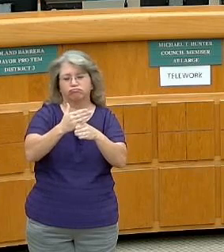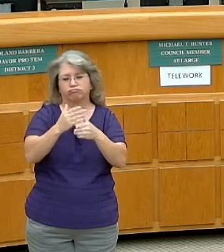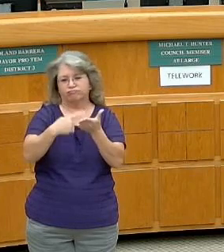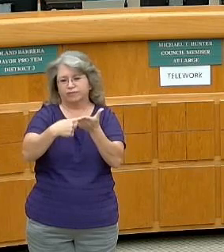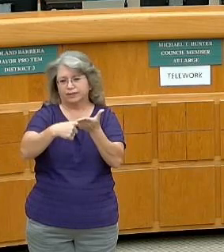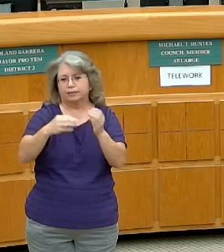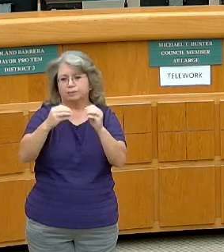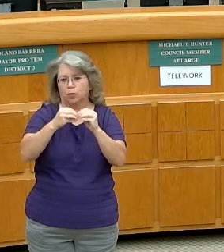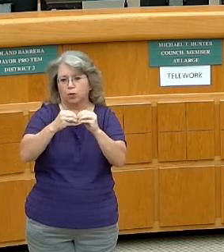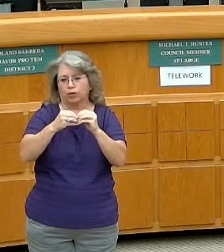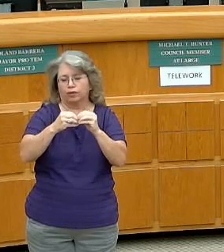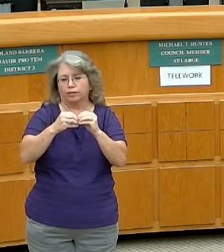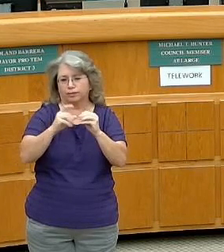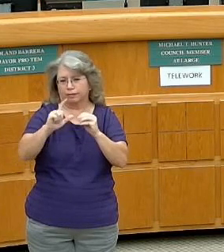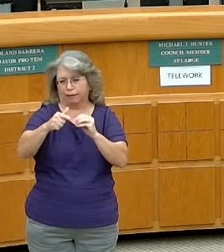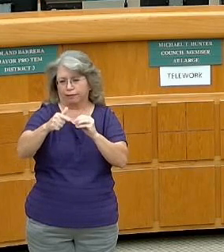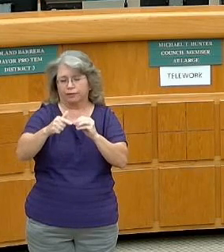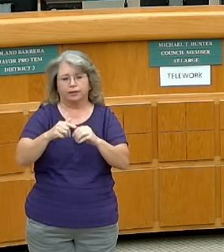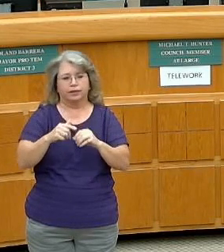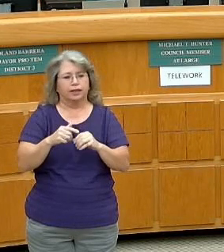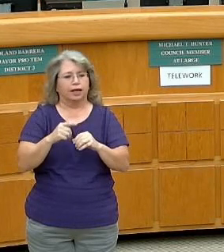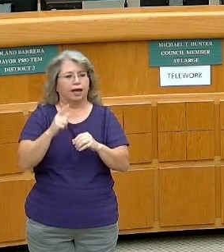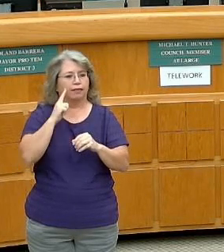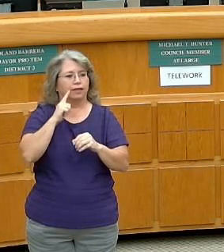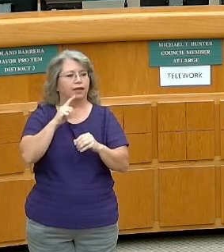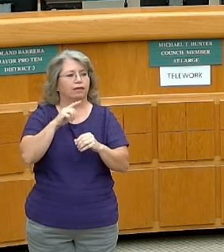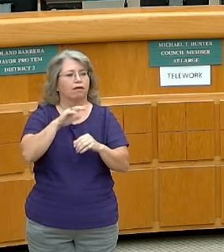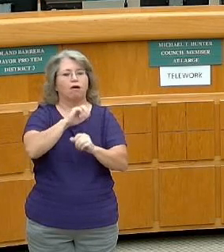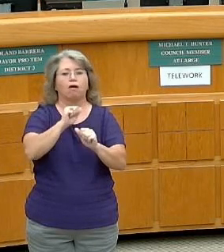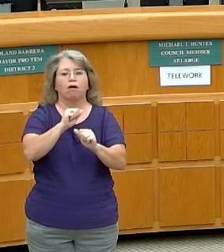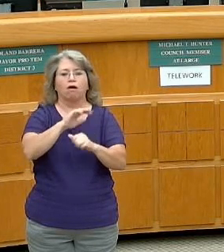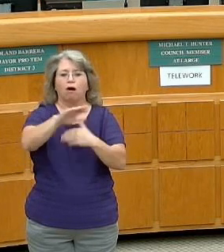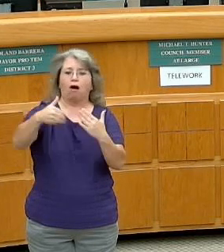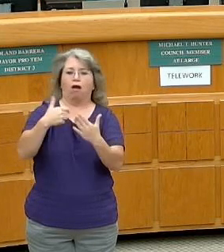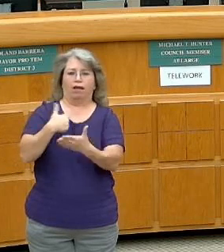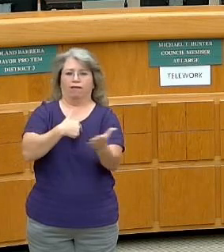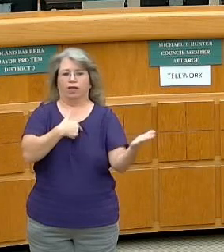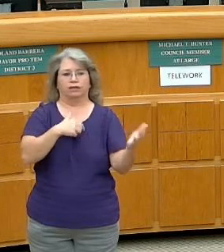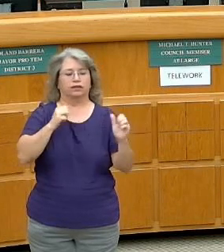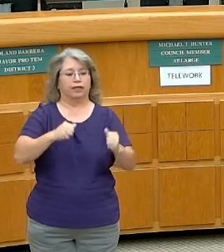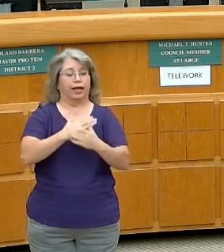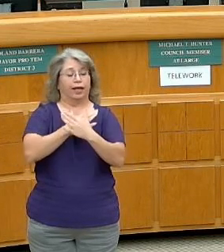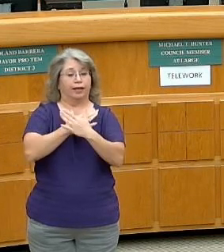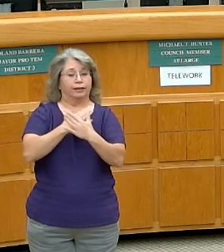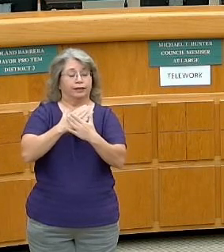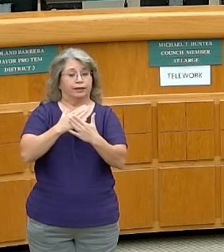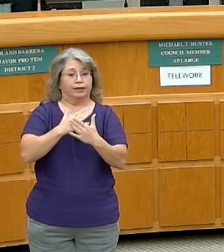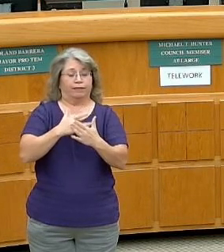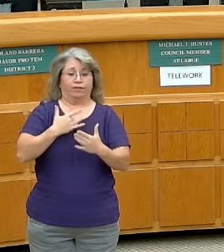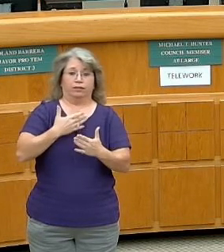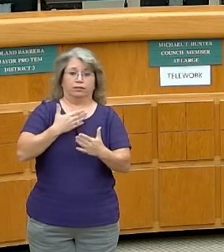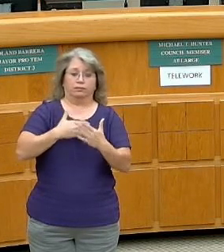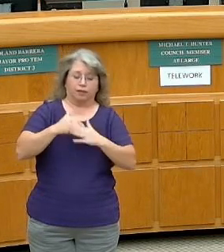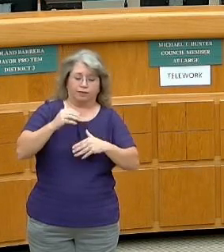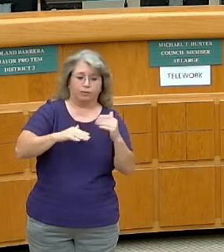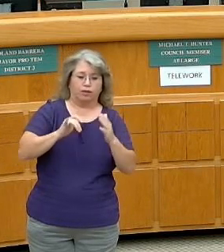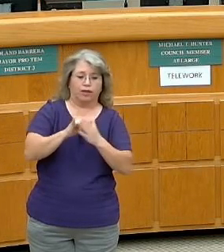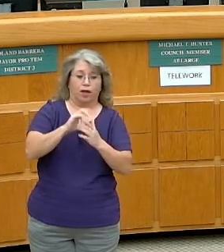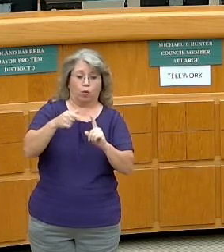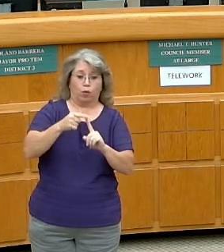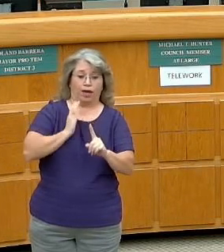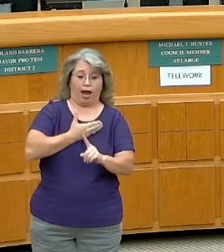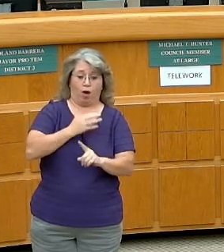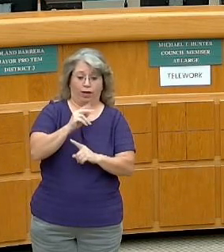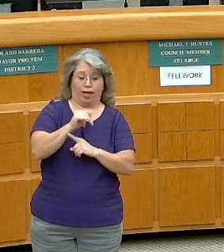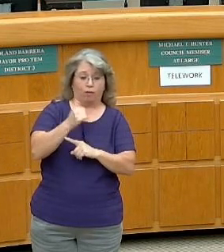think we can all rest easy to know that when Nueces calls, he will answer. Please welcome